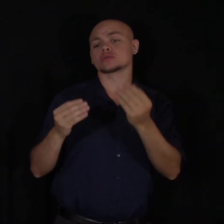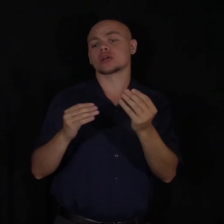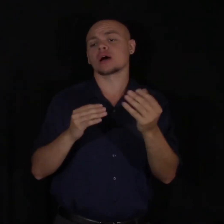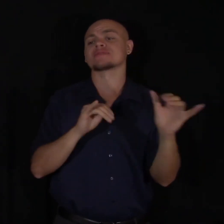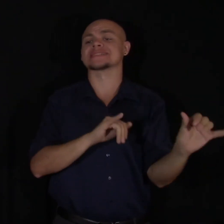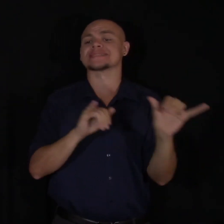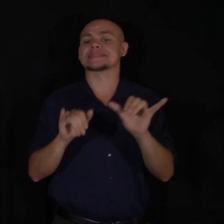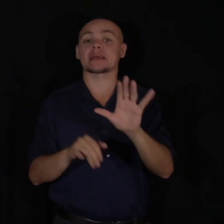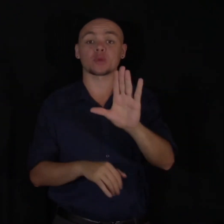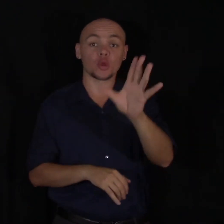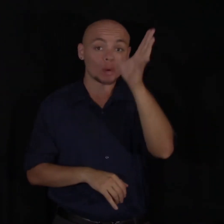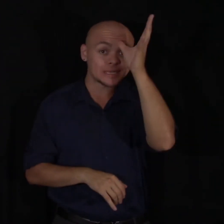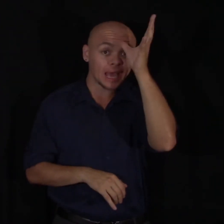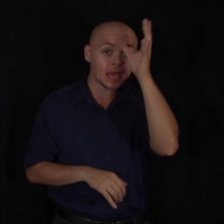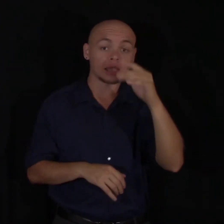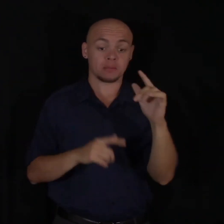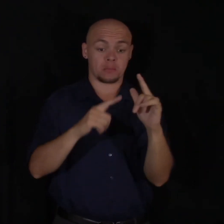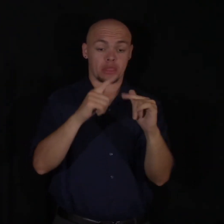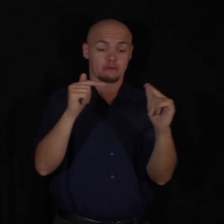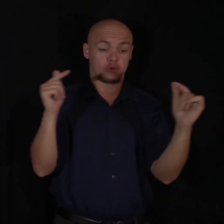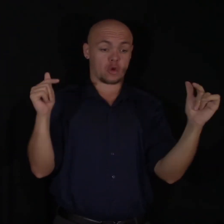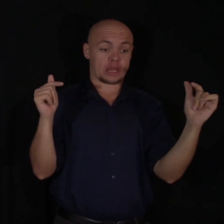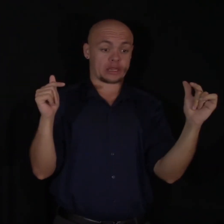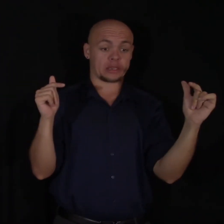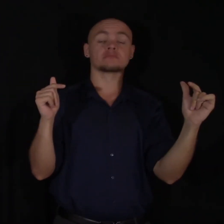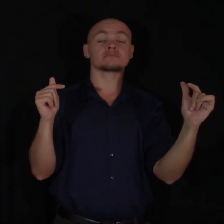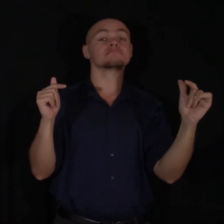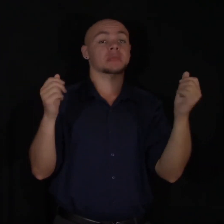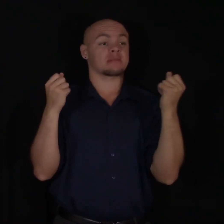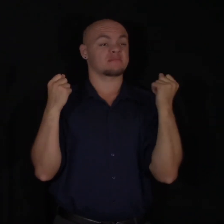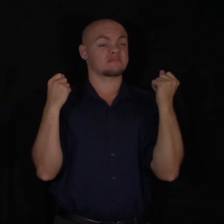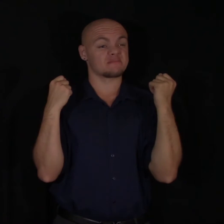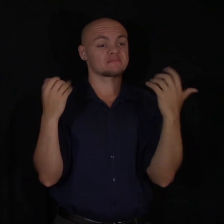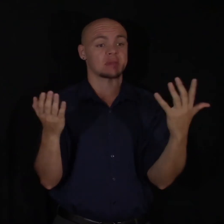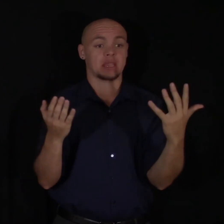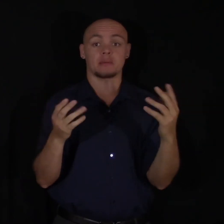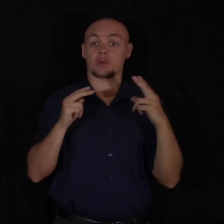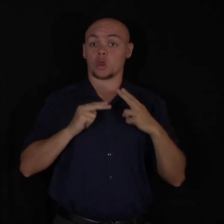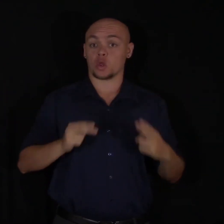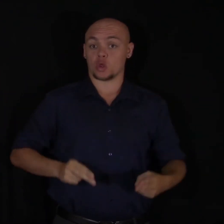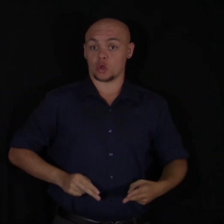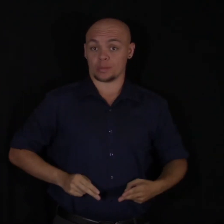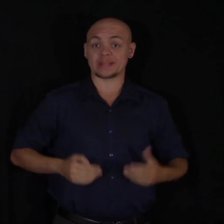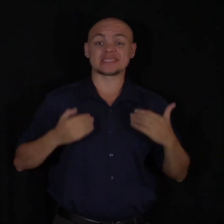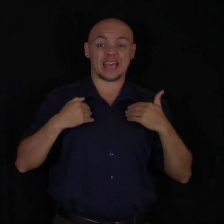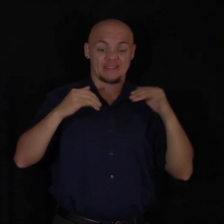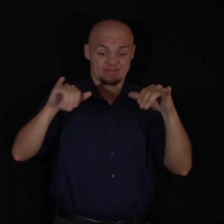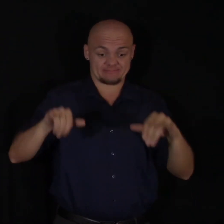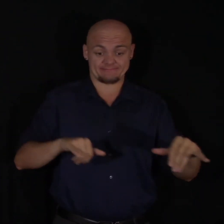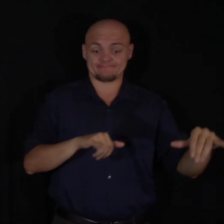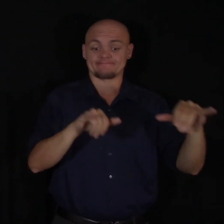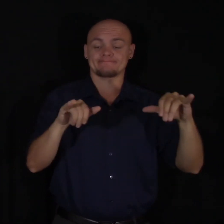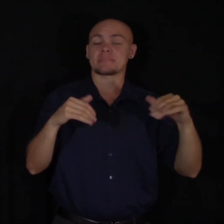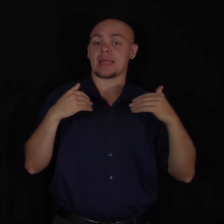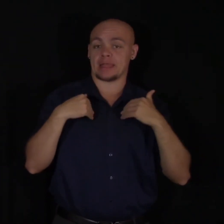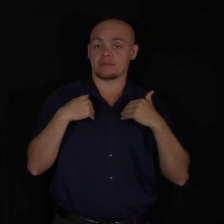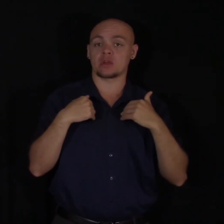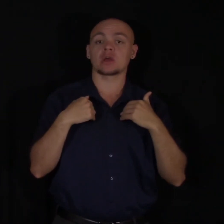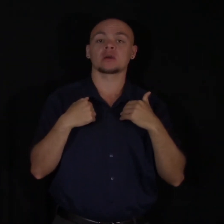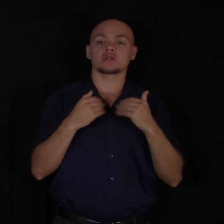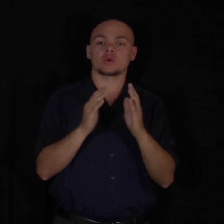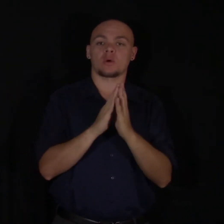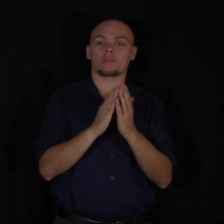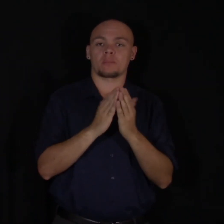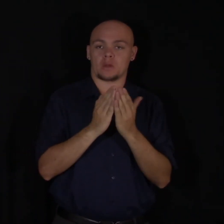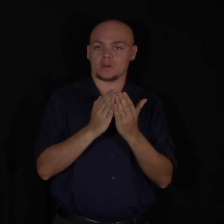this variety, humans in fact have a lot in common. In a psychological book called Personality in Nature,